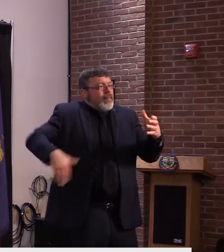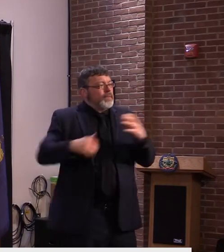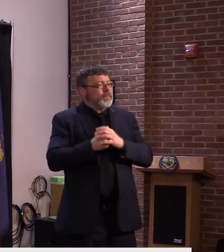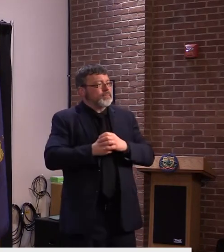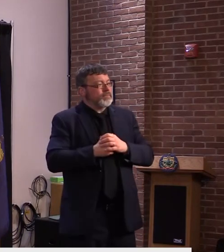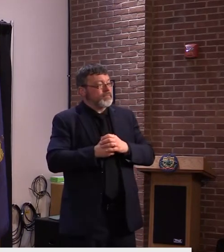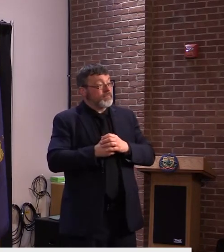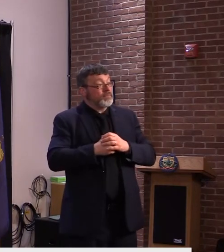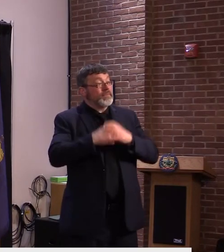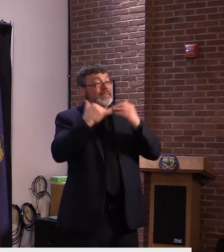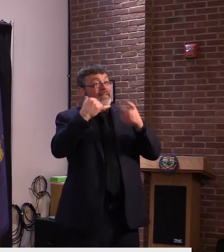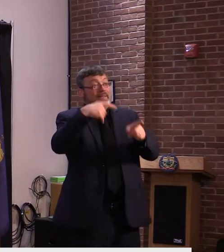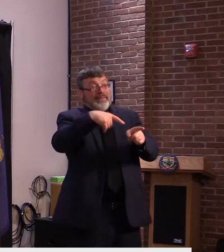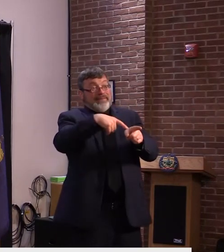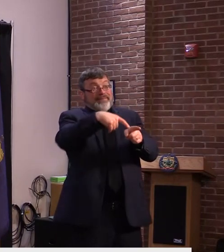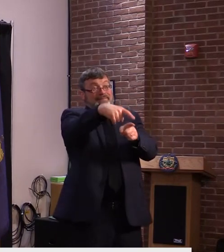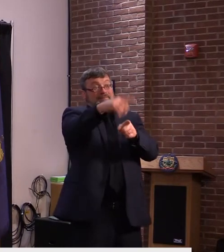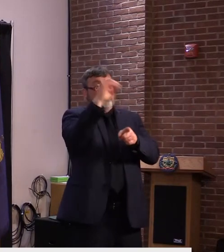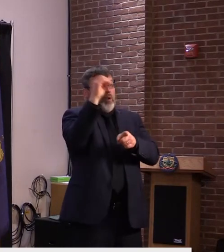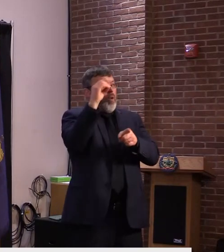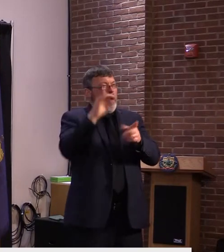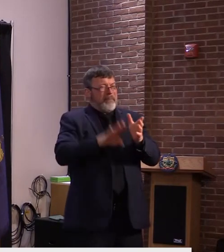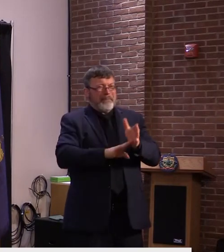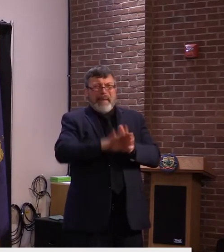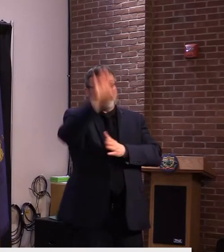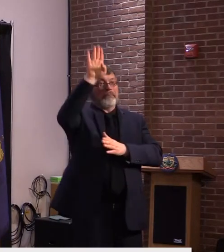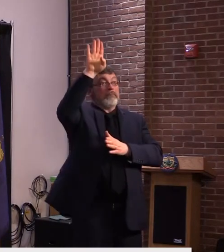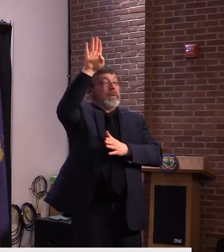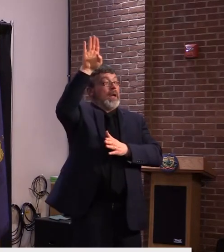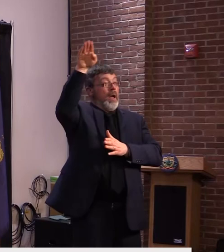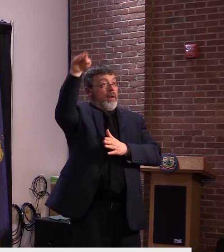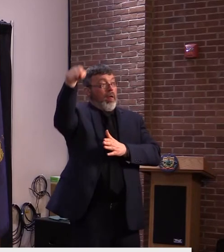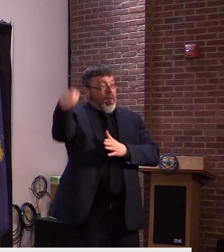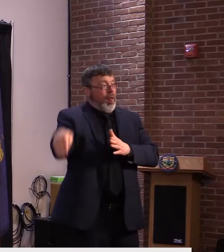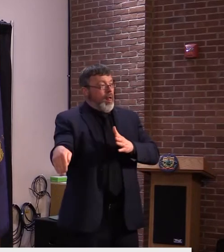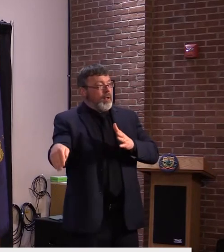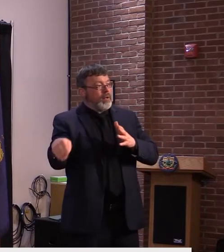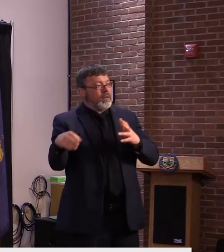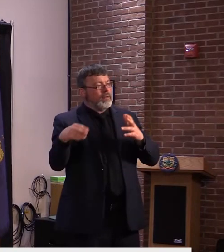but still, we're making progress every time.